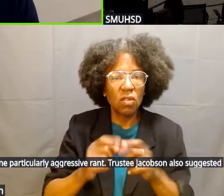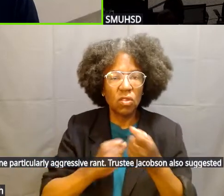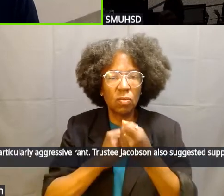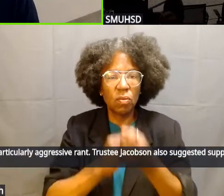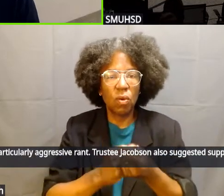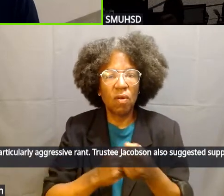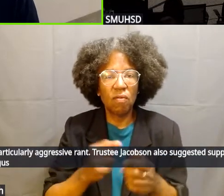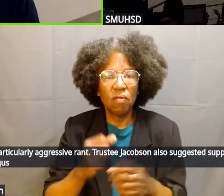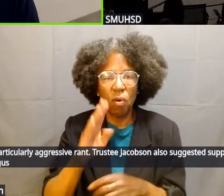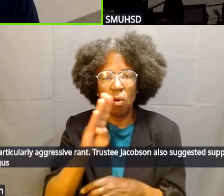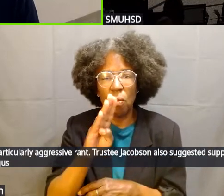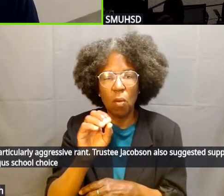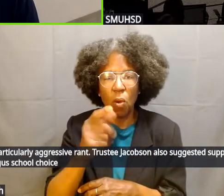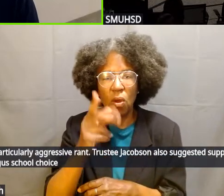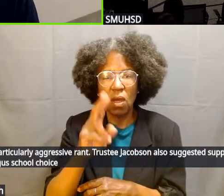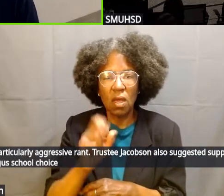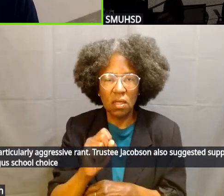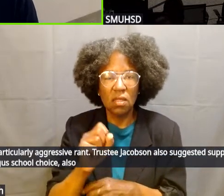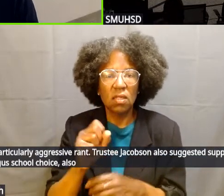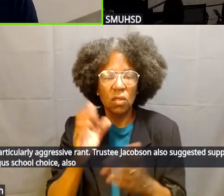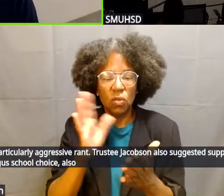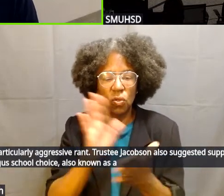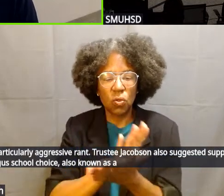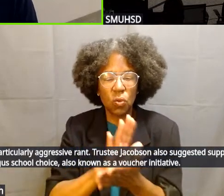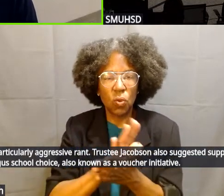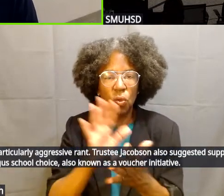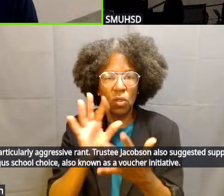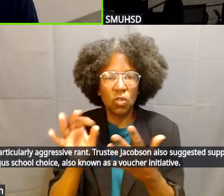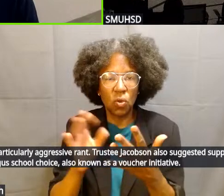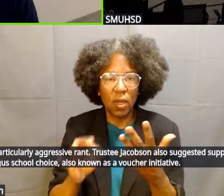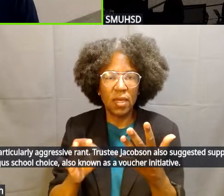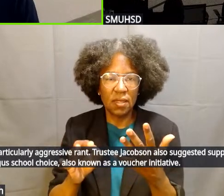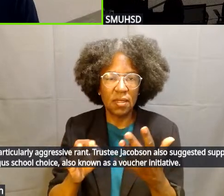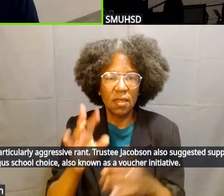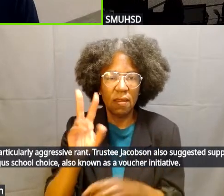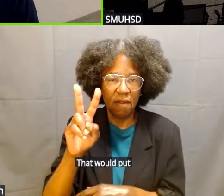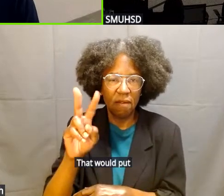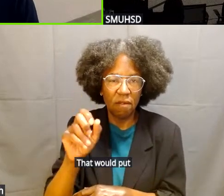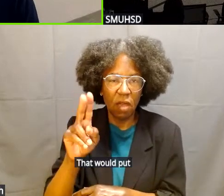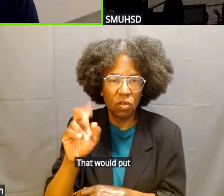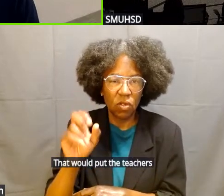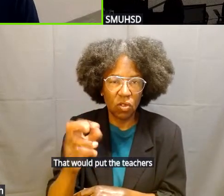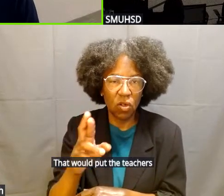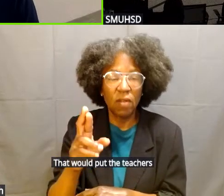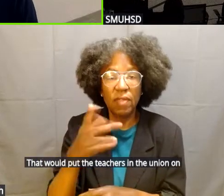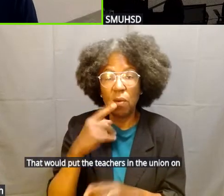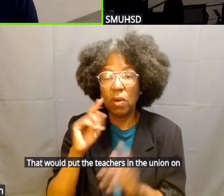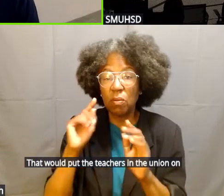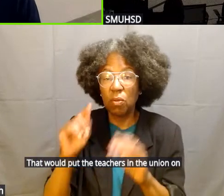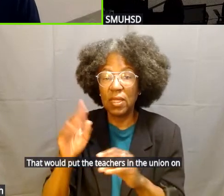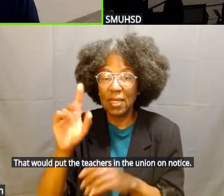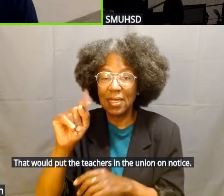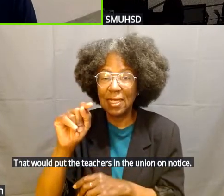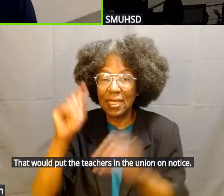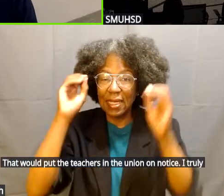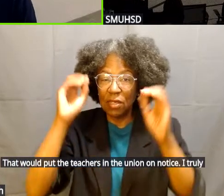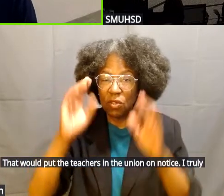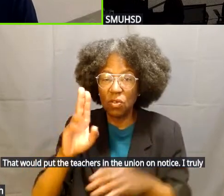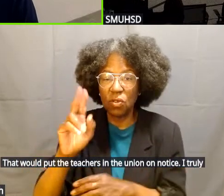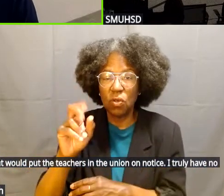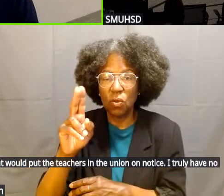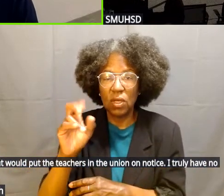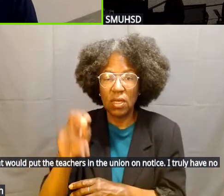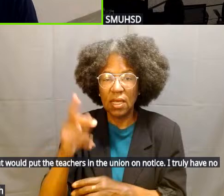school choice, also known as a voucher initiative, that would put the teachers union on notice. I truly have no idea what